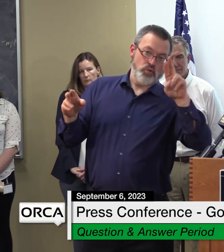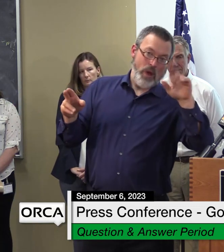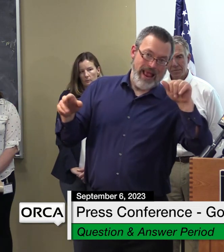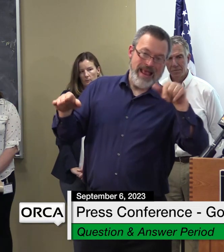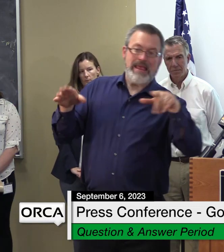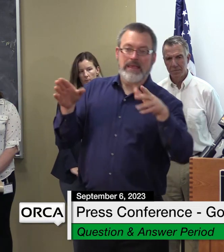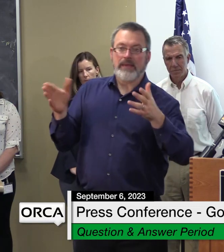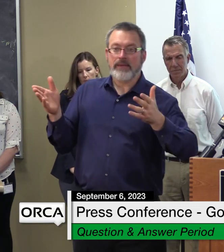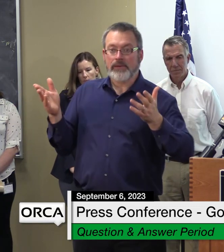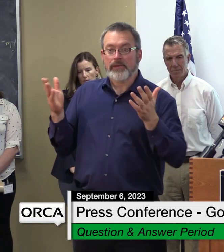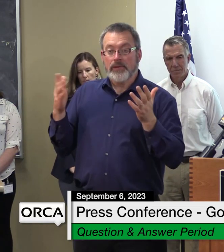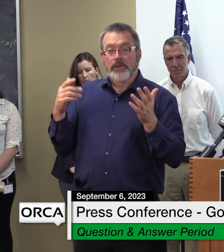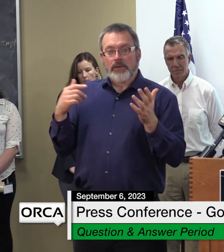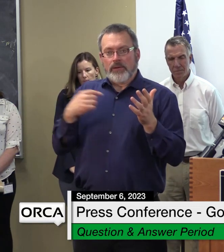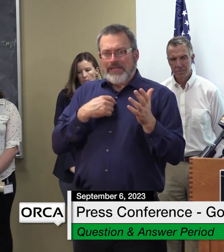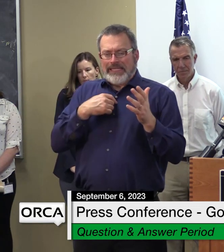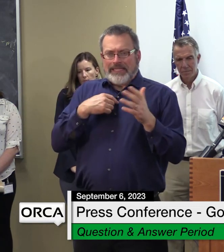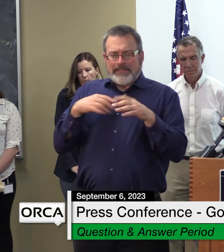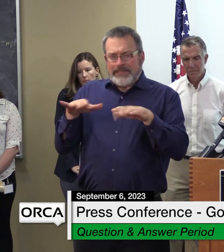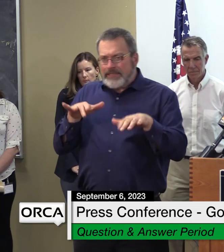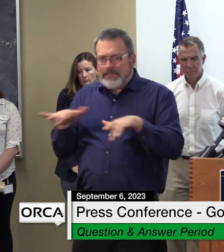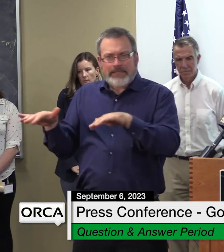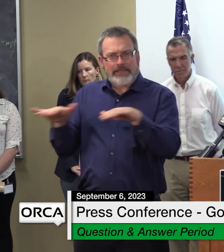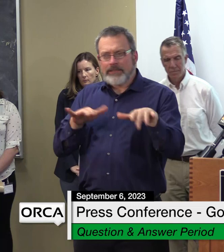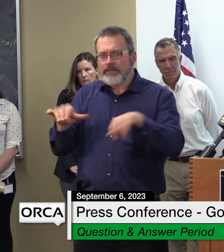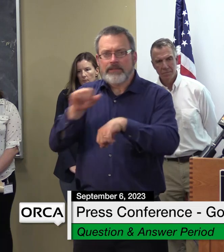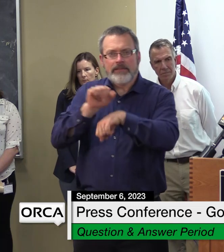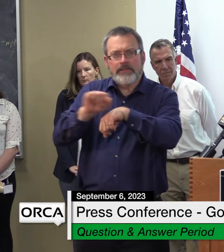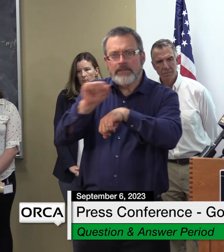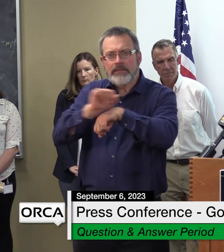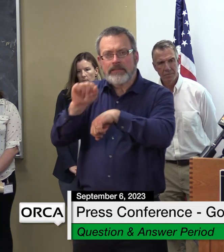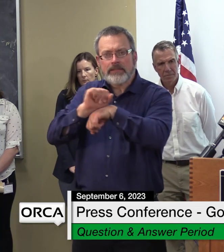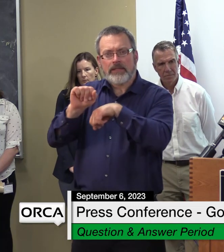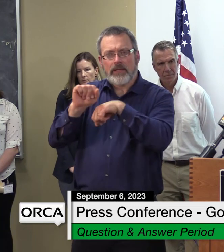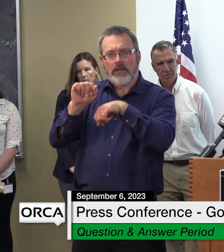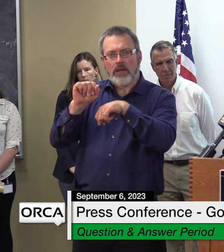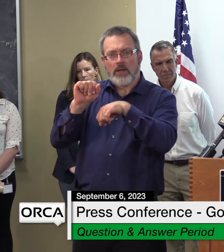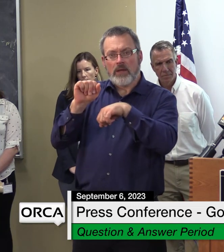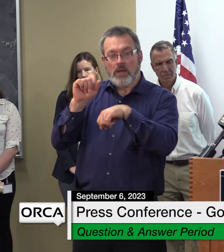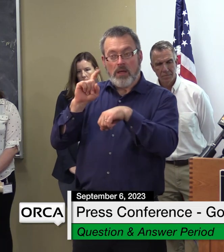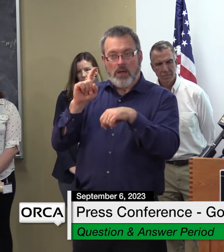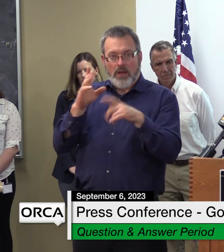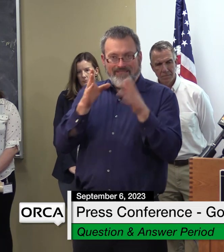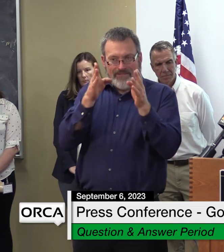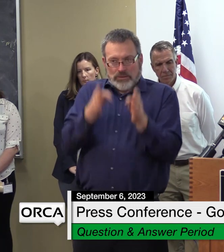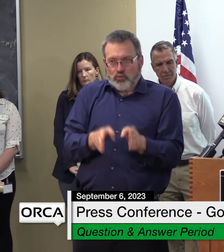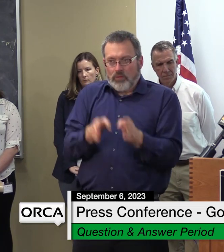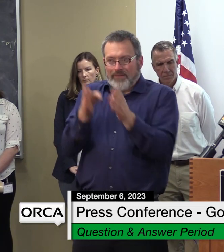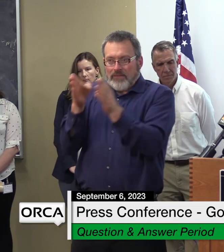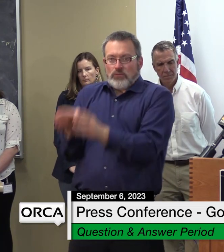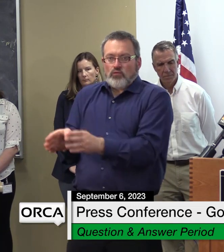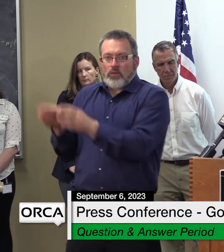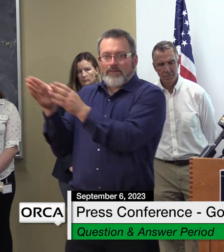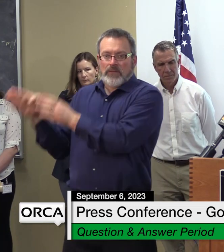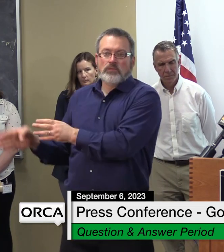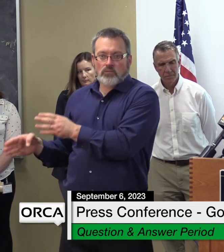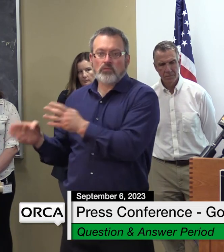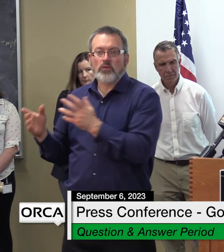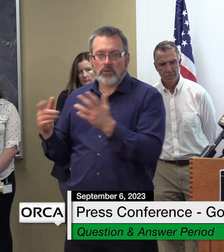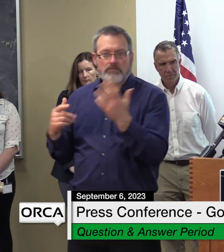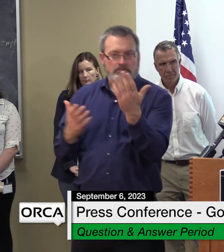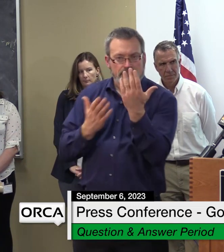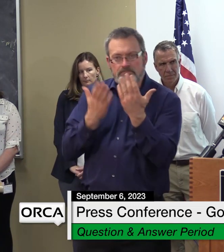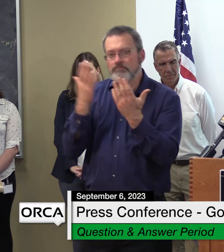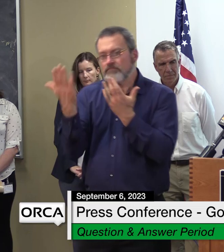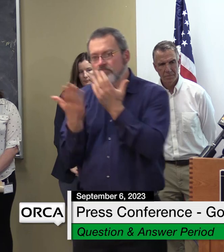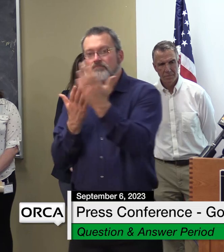We began working, even before the individual assistance declaration came through, on standing up what is known as the